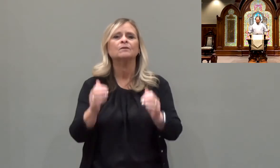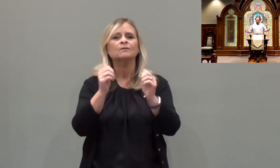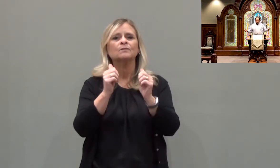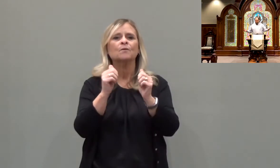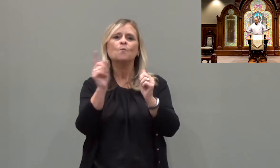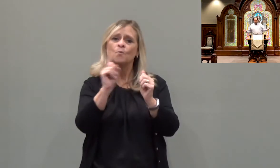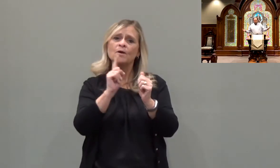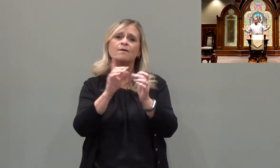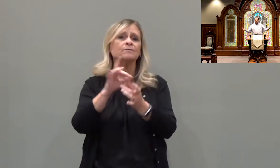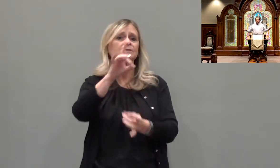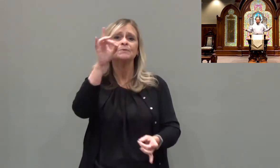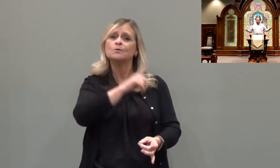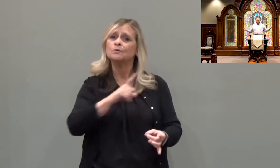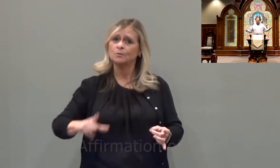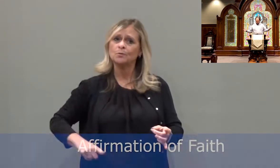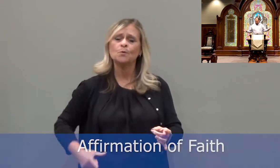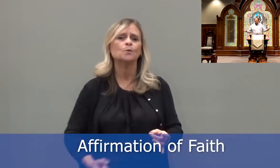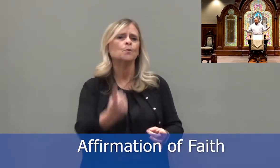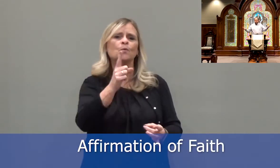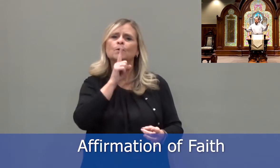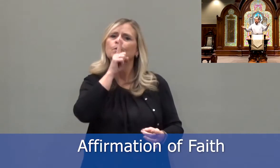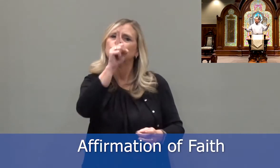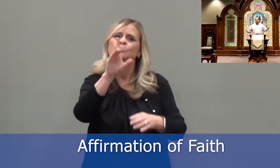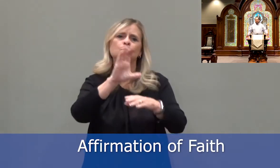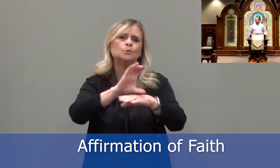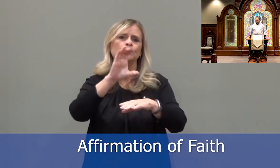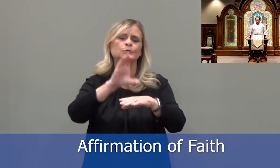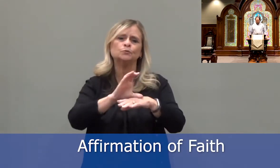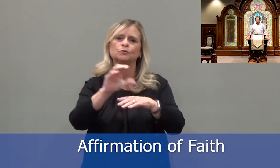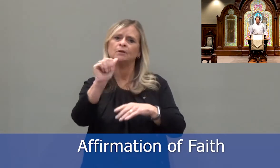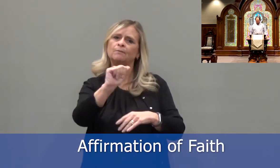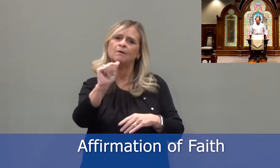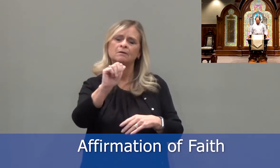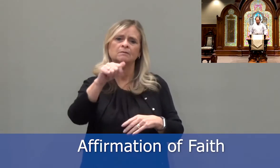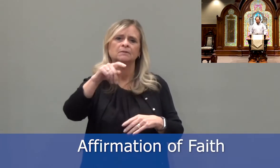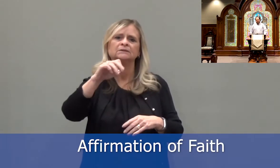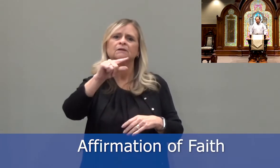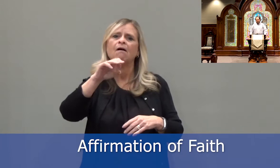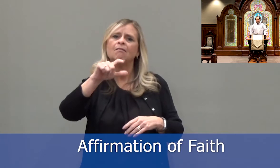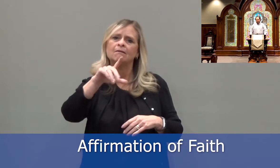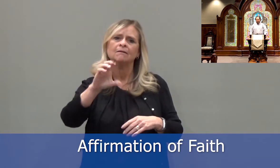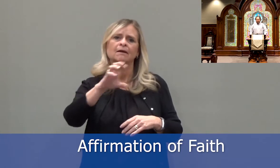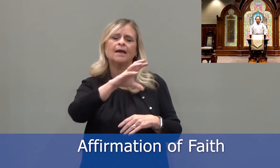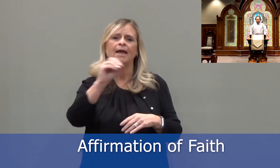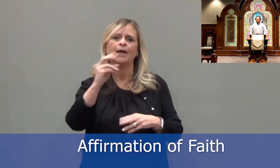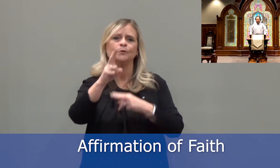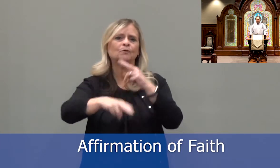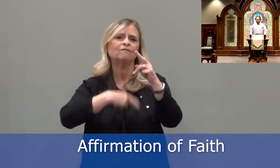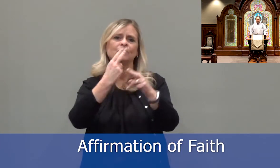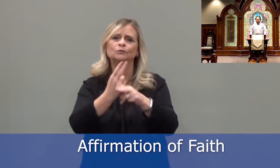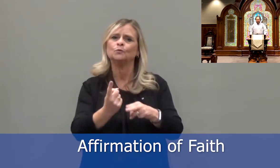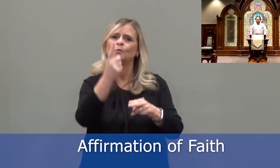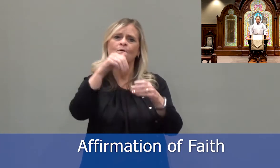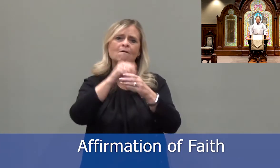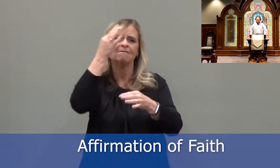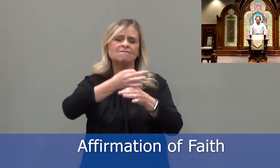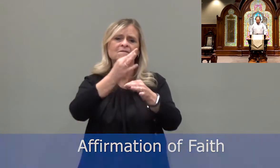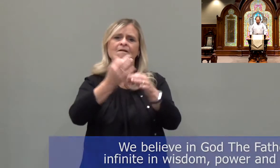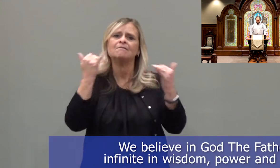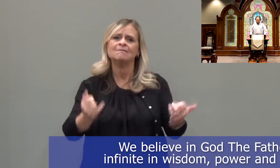Where the Spirit of the Lord is, there is the one true church, apostolic and universal, whose holy faith let us now